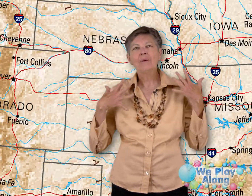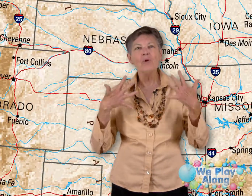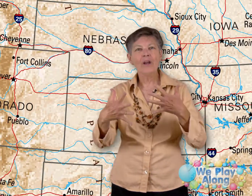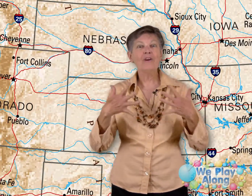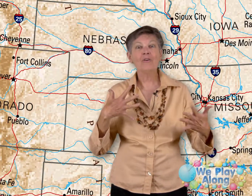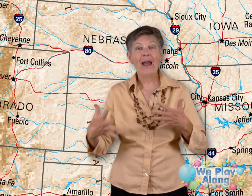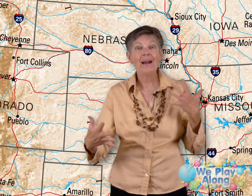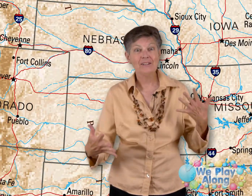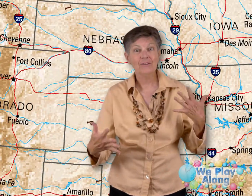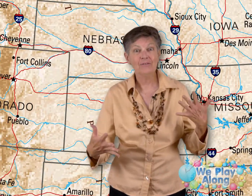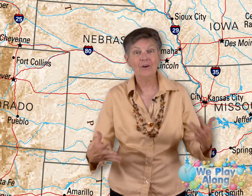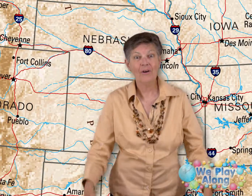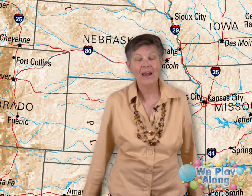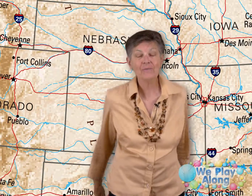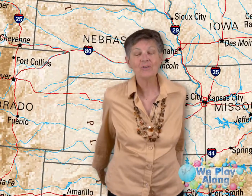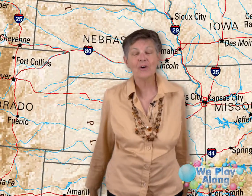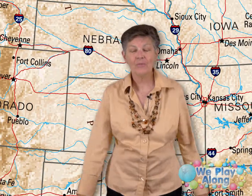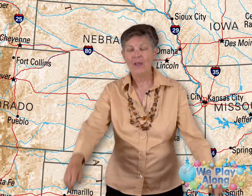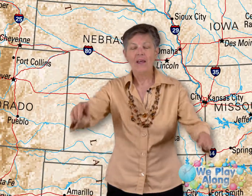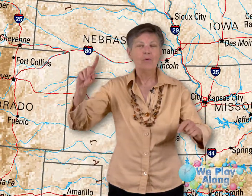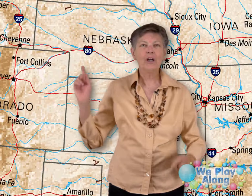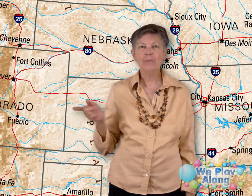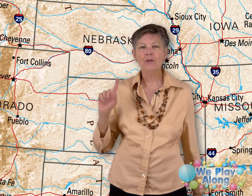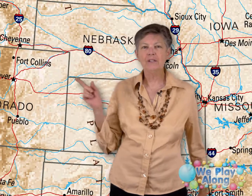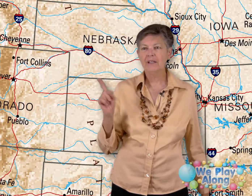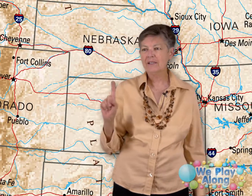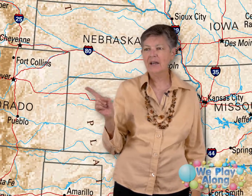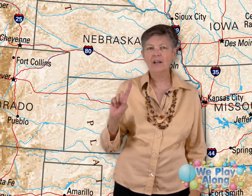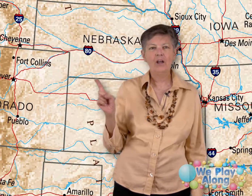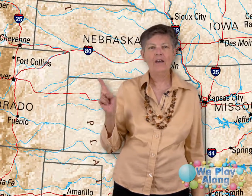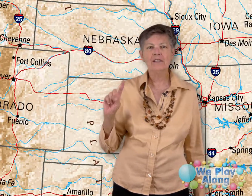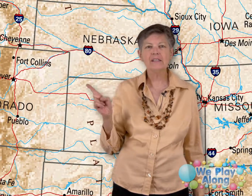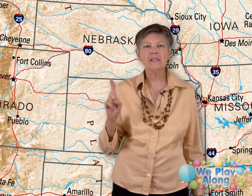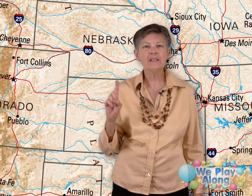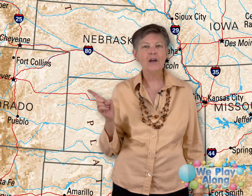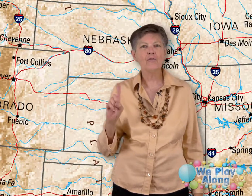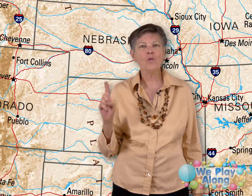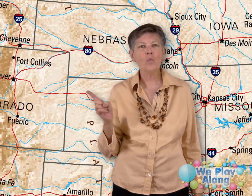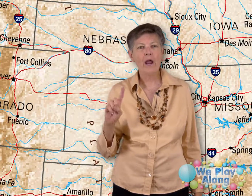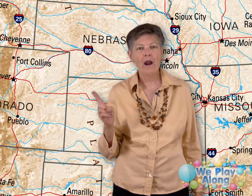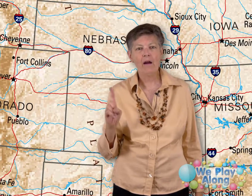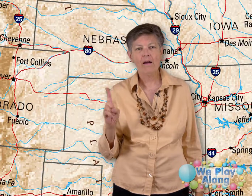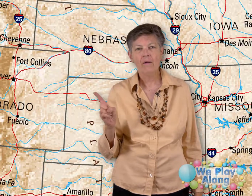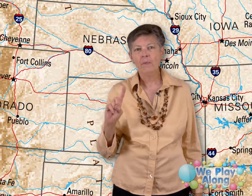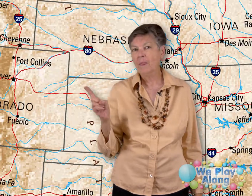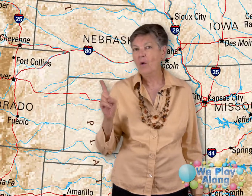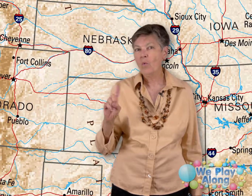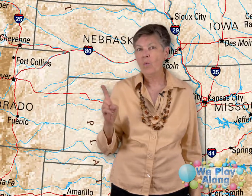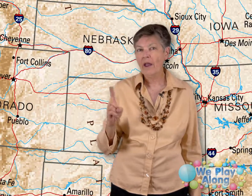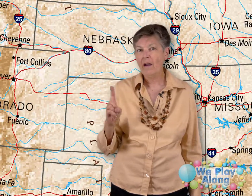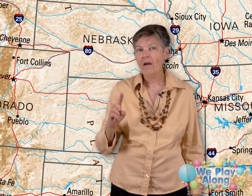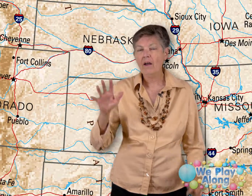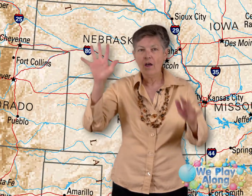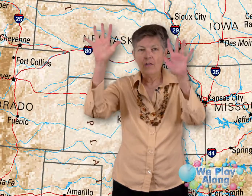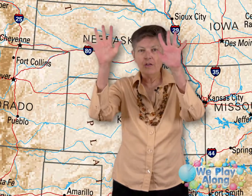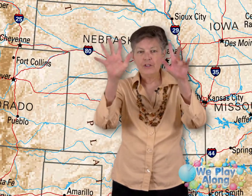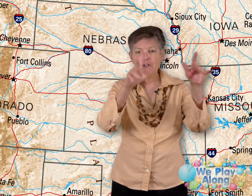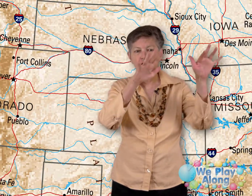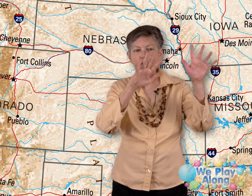more interactive, all right? So we're going to be using this sign a lot. This is a sign for where. Where the